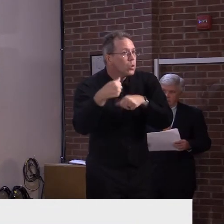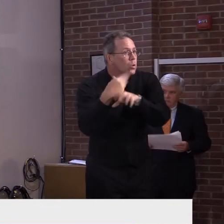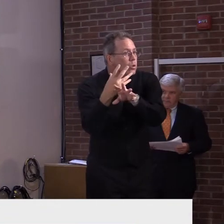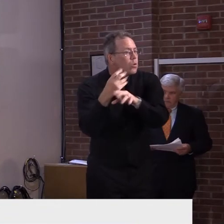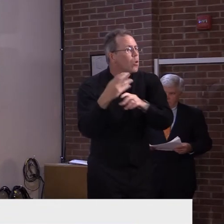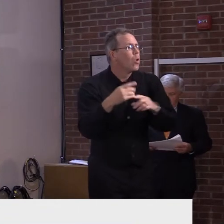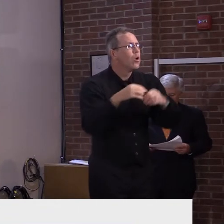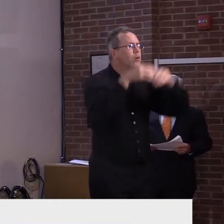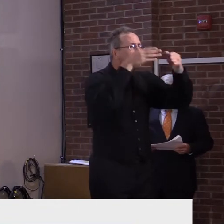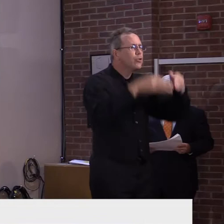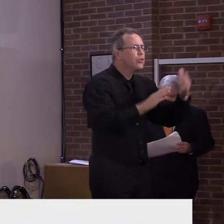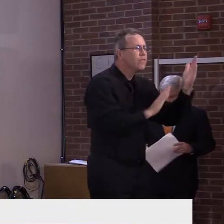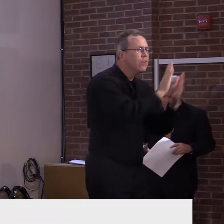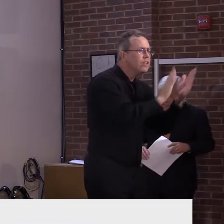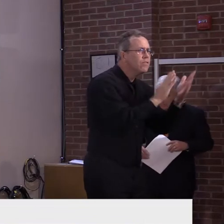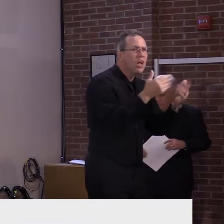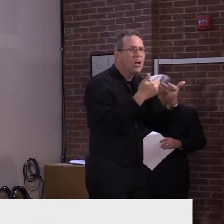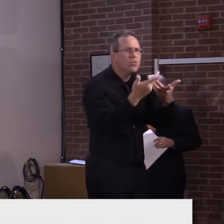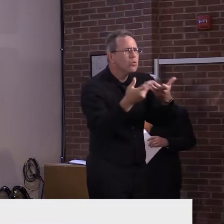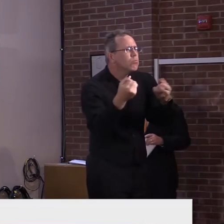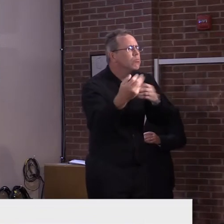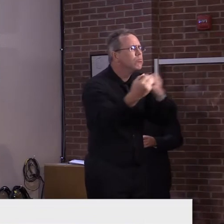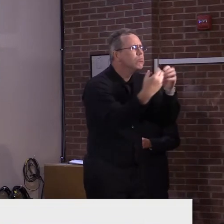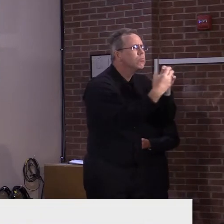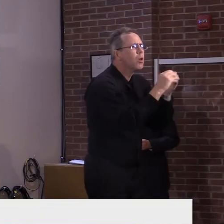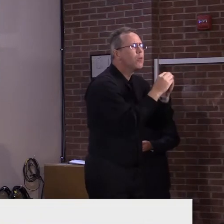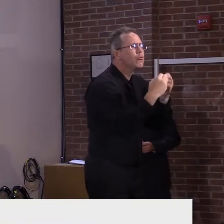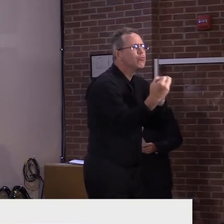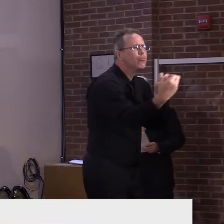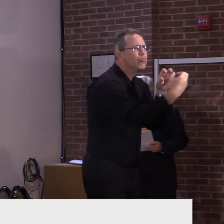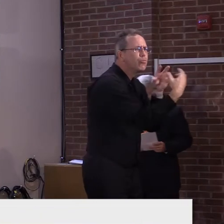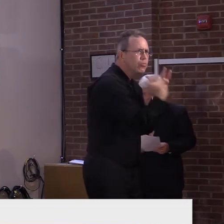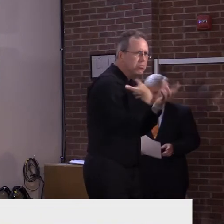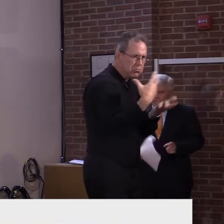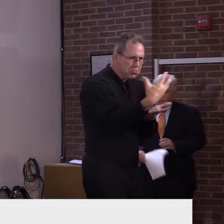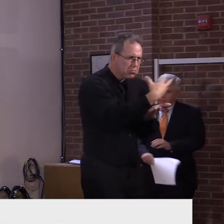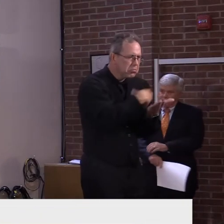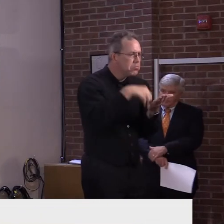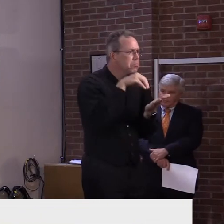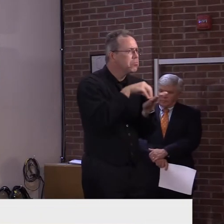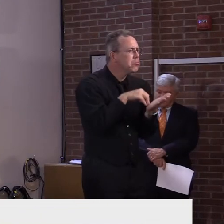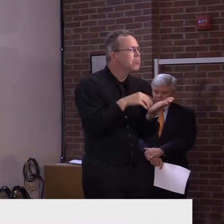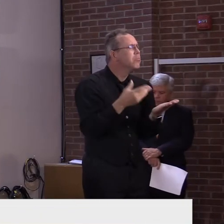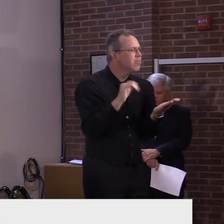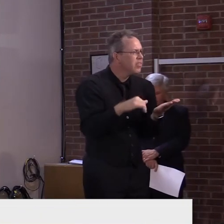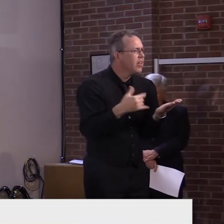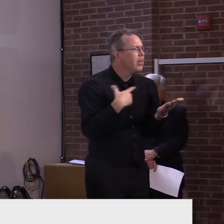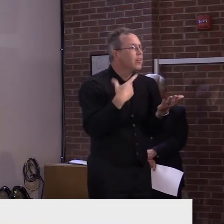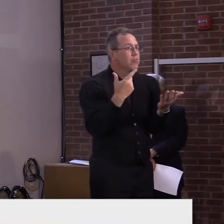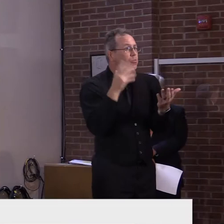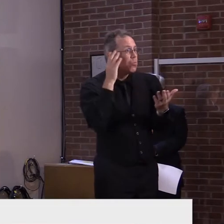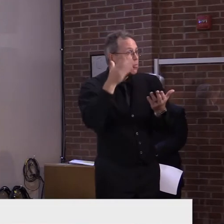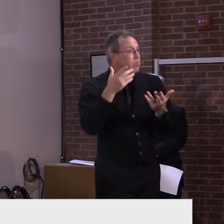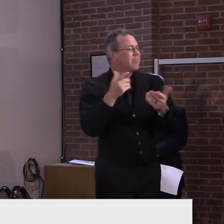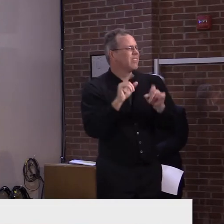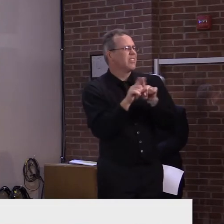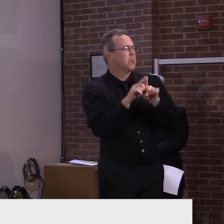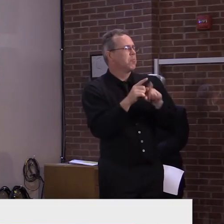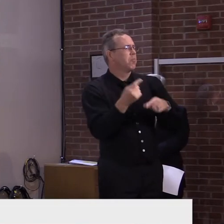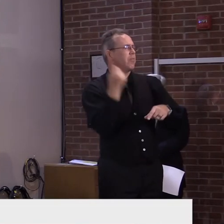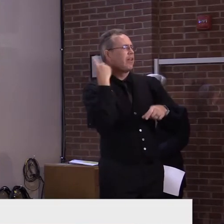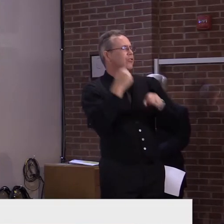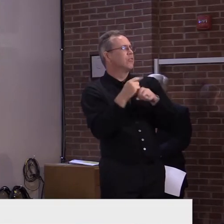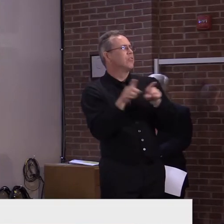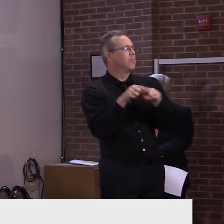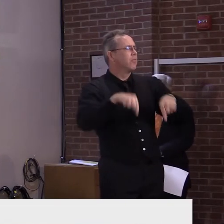education of our students. As part of our recovery planning, we had anticipated last spring that these needs would fall into three broad categories: